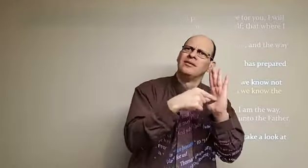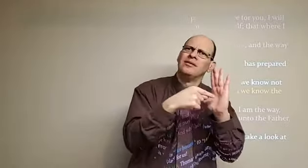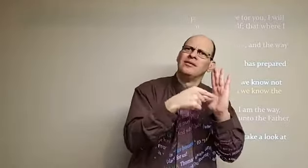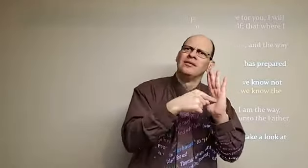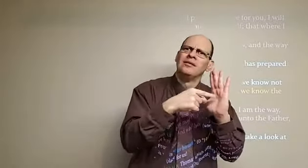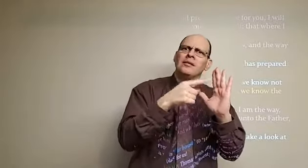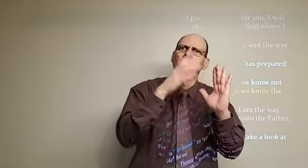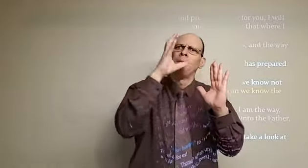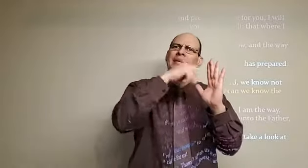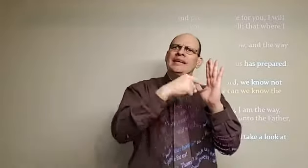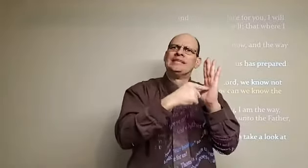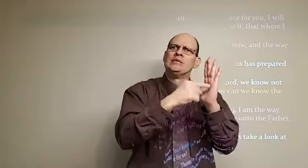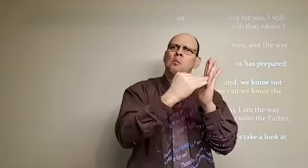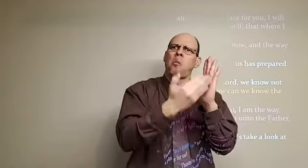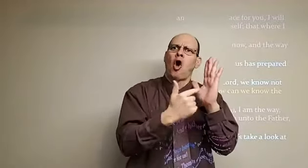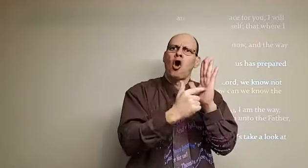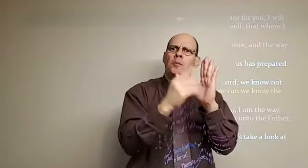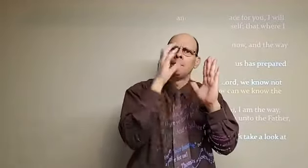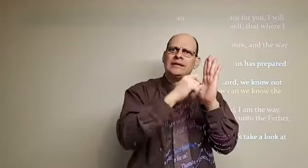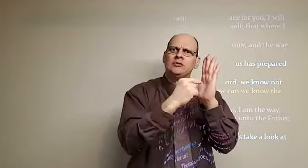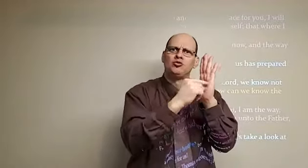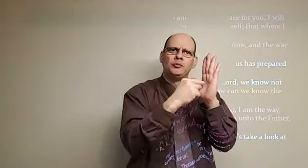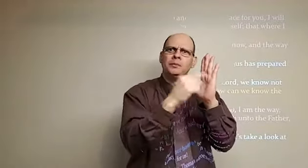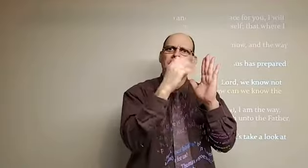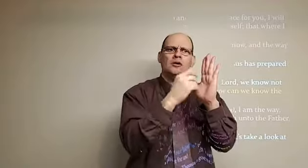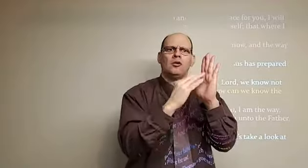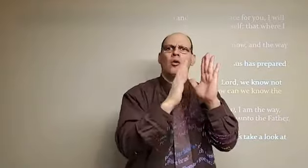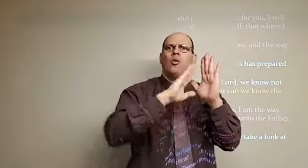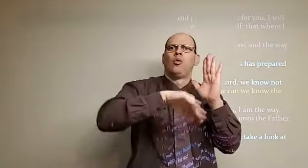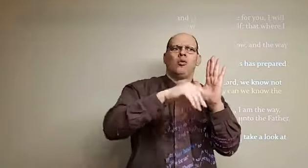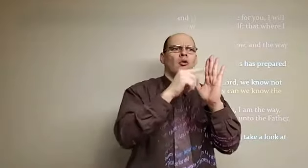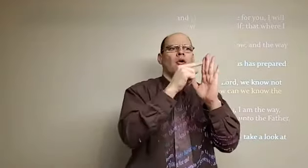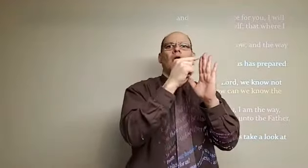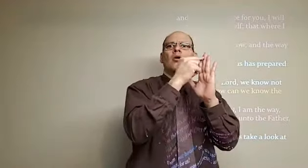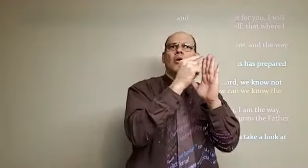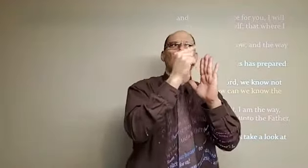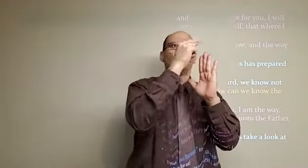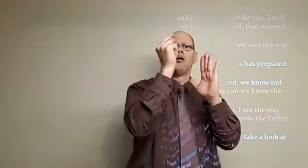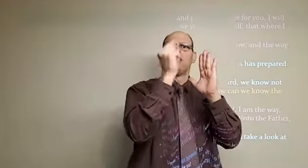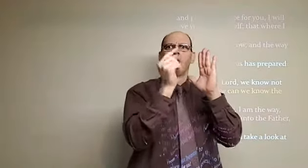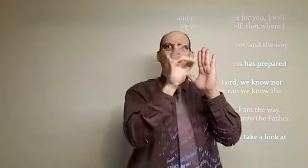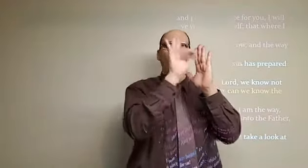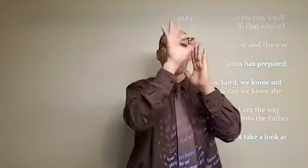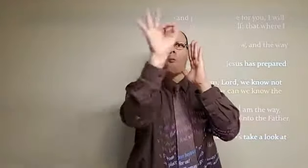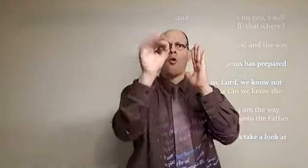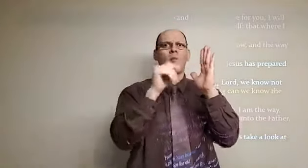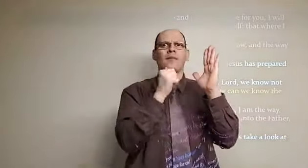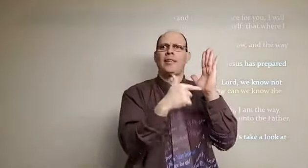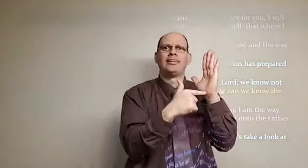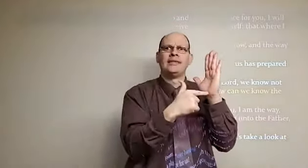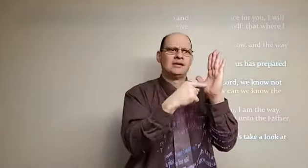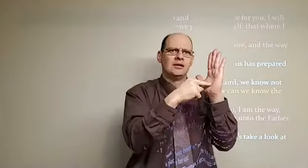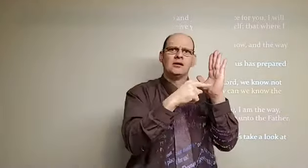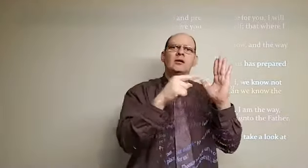and he says oh no no no and you wait a minute what about this scripture and he would he would jump